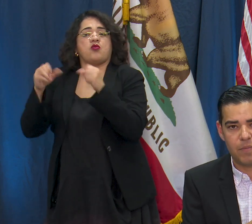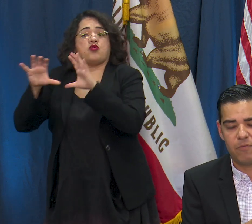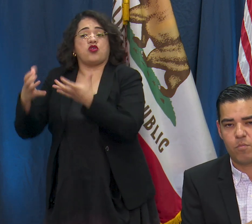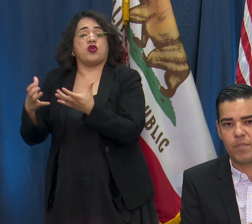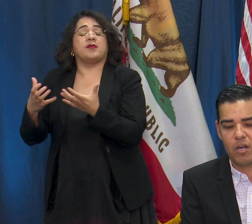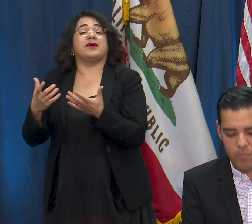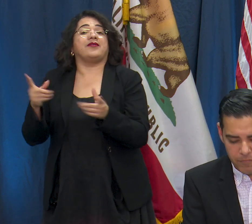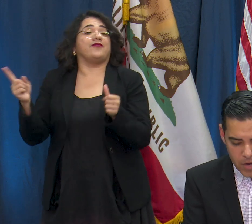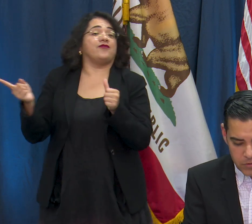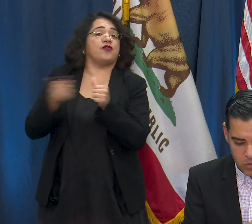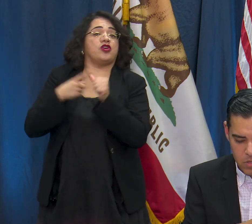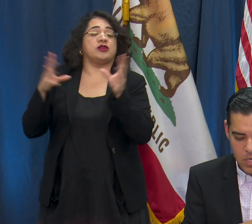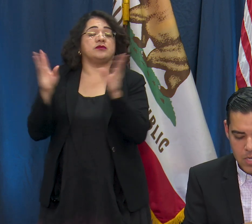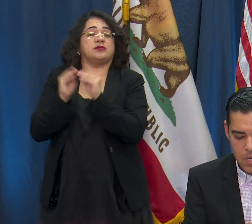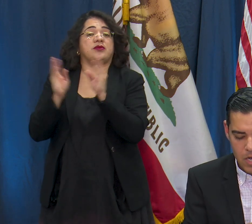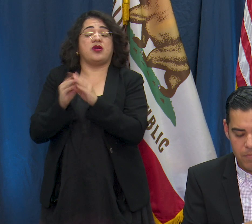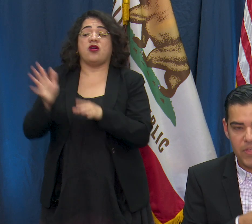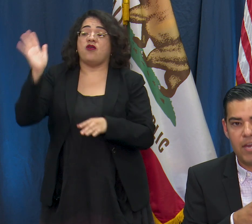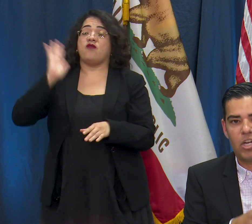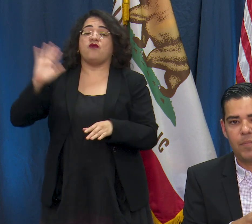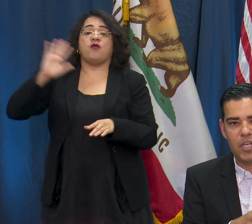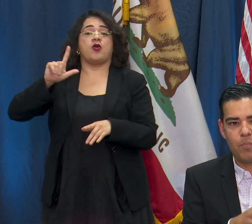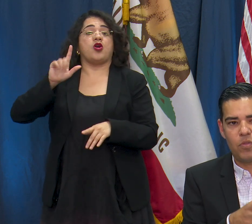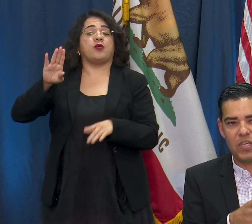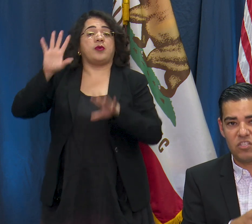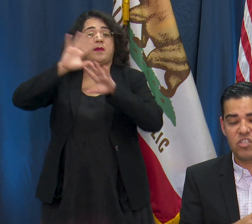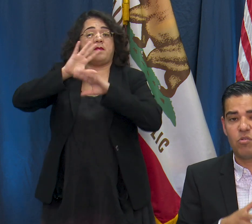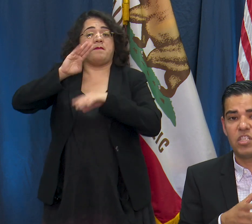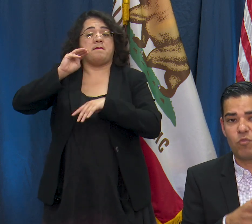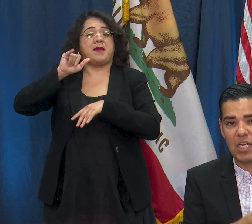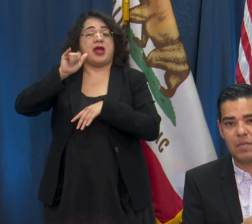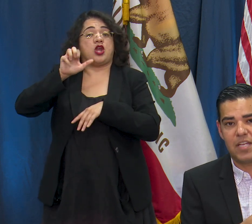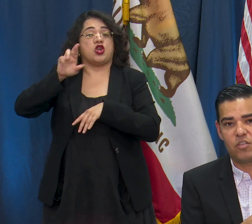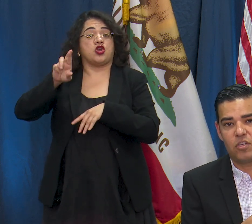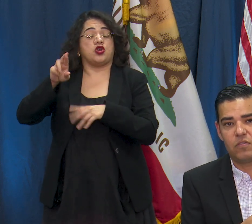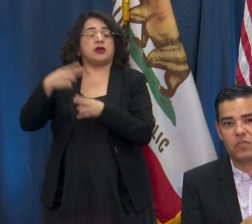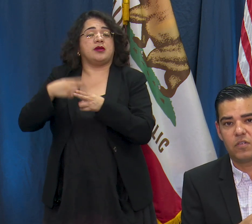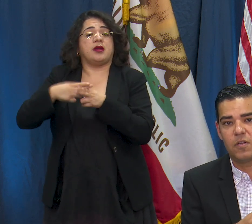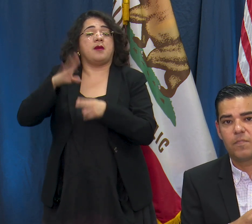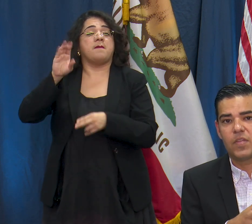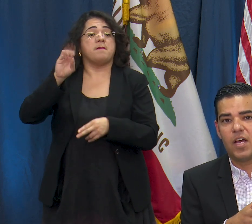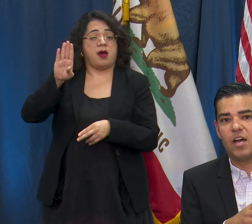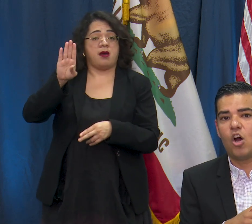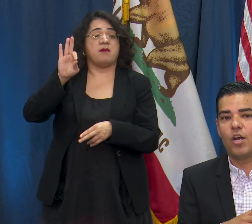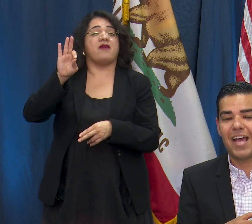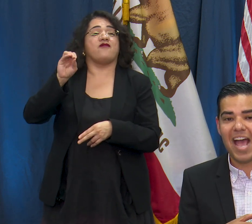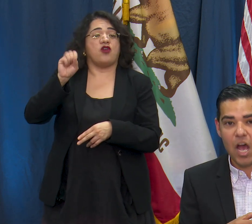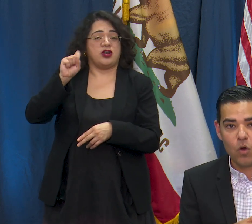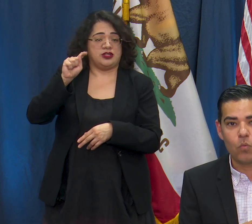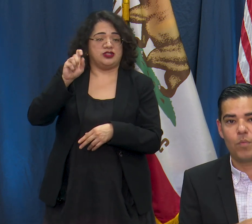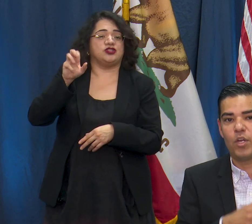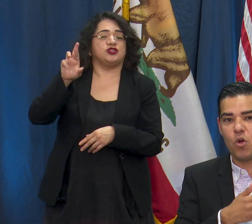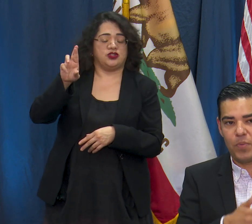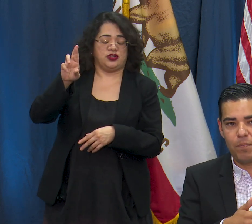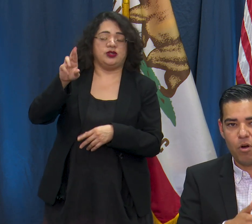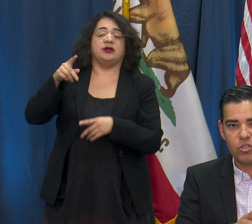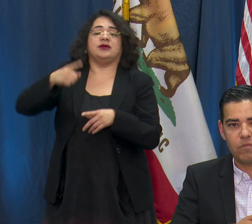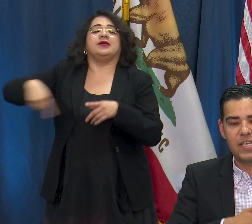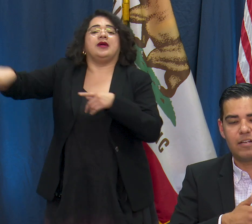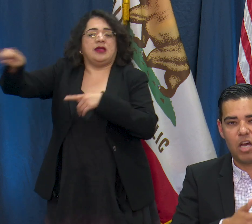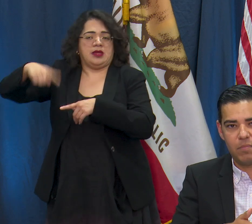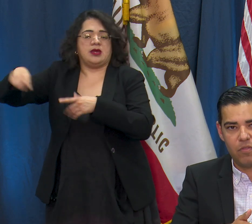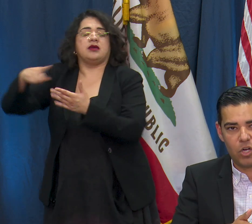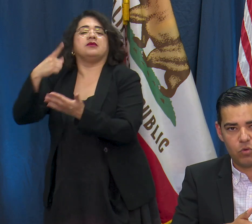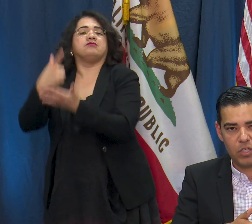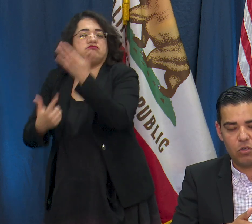today, led by former Mayor Bob Foster. They are coming up with a series of recommendations on how we reopen parts